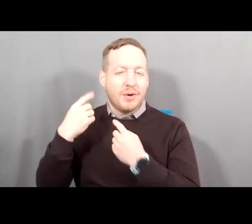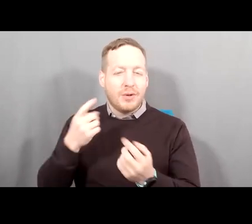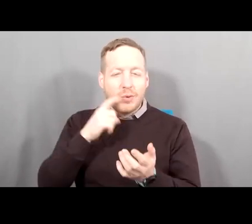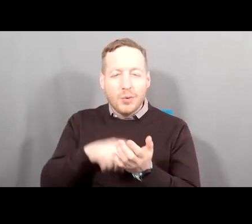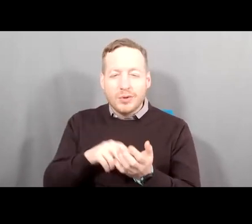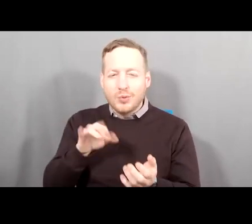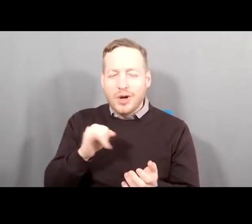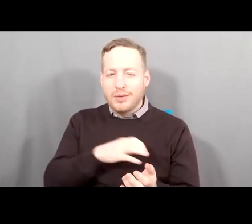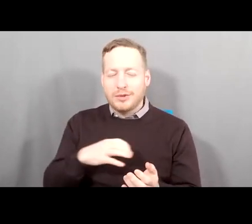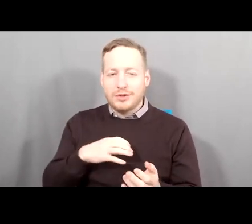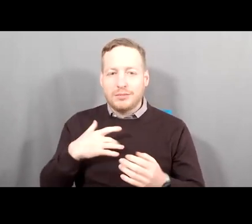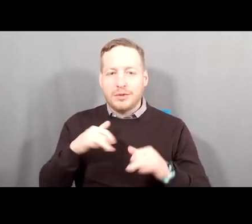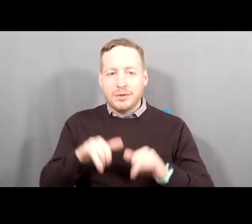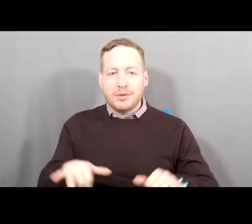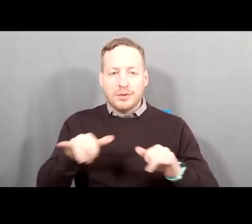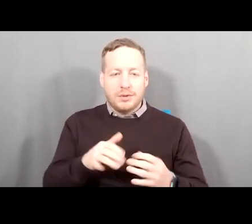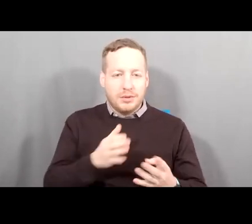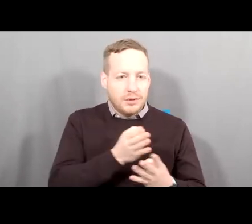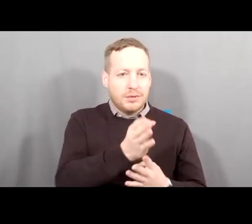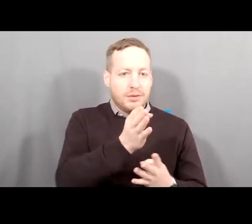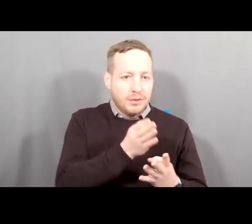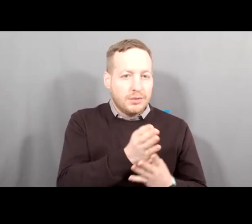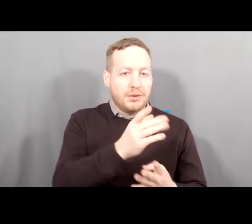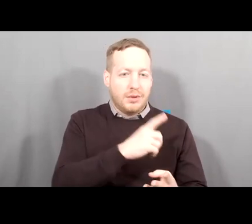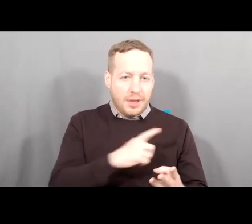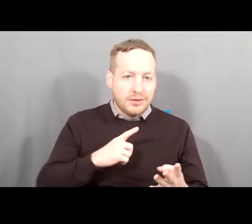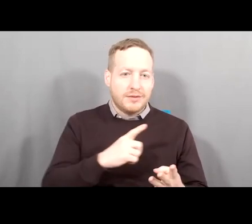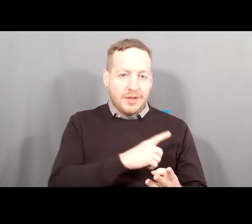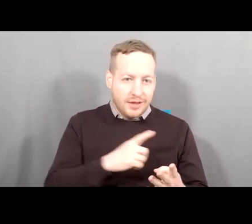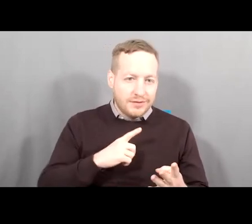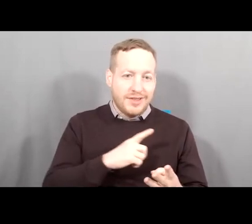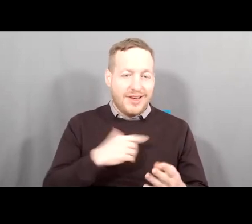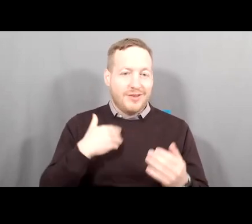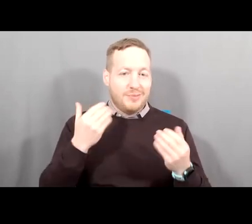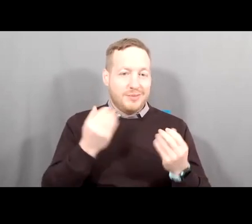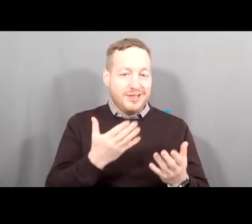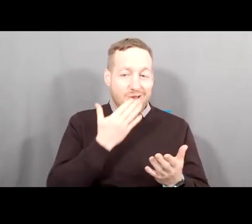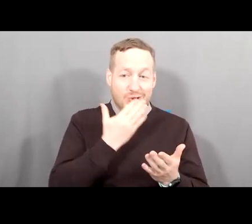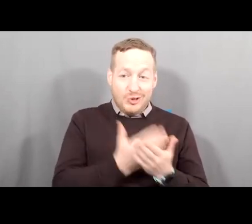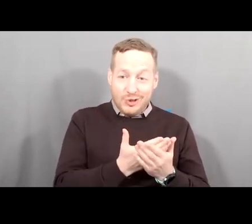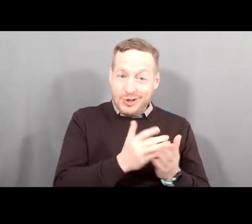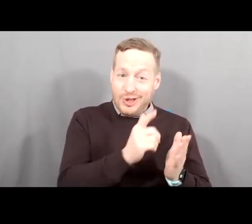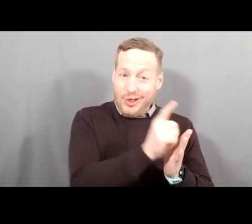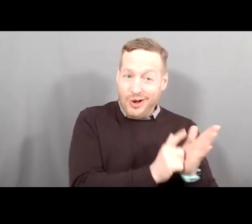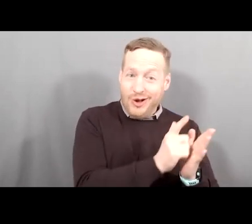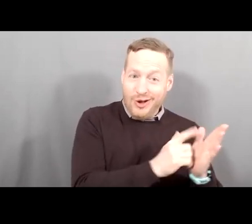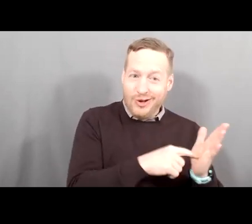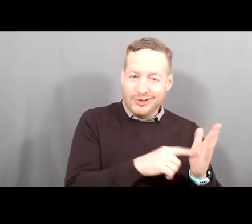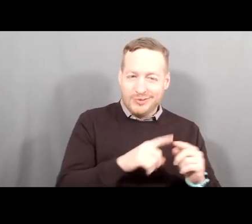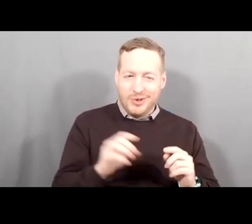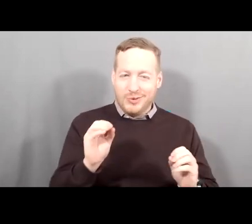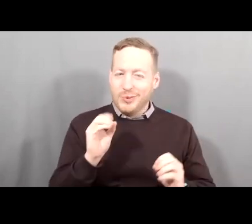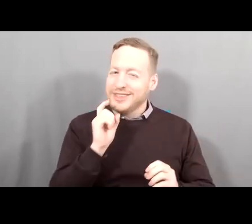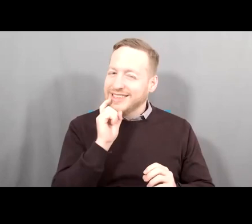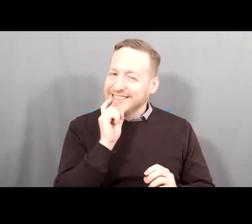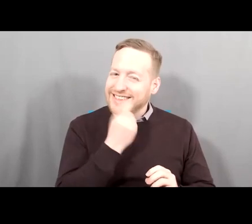these different aspects that we're talking about. I noticed that the Rhode Island Commission very often talks about the legislature, but it might